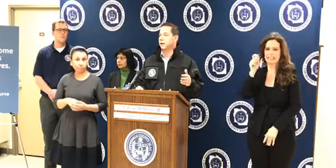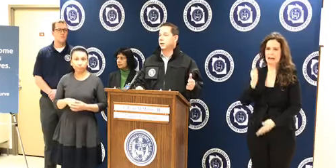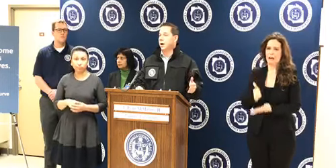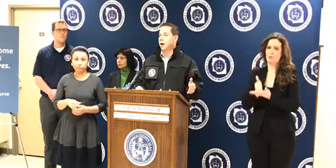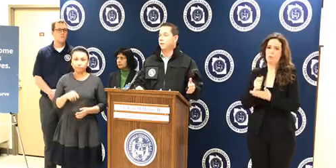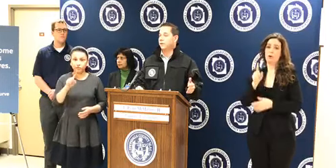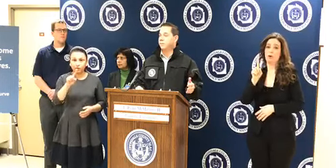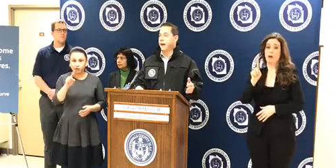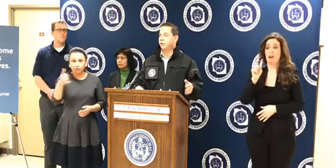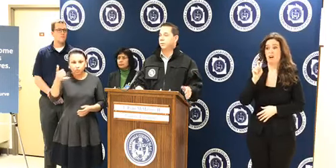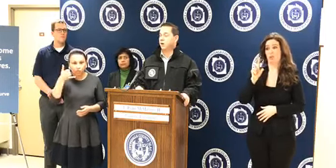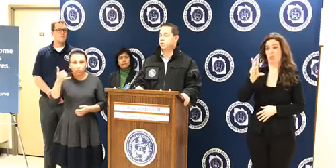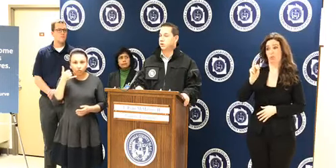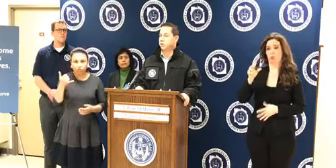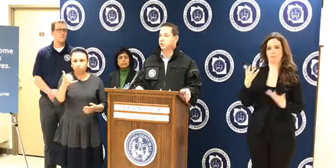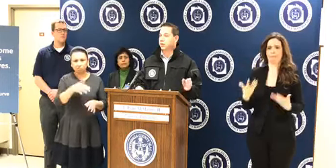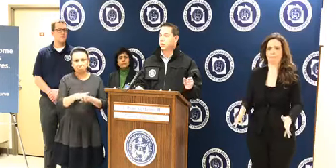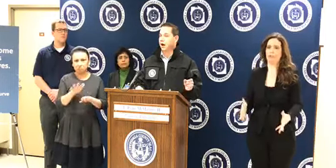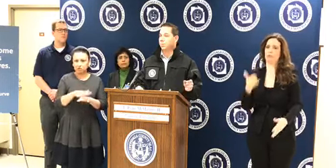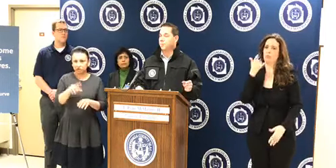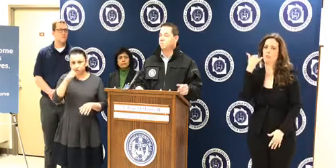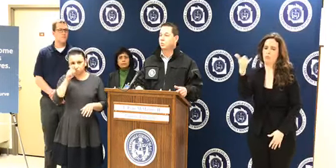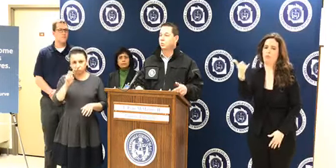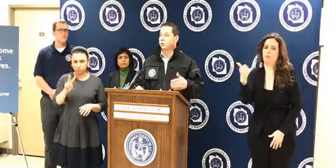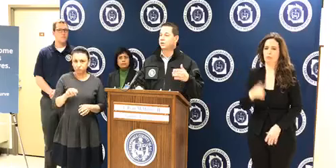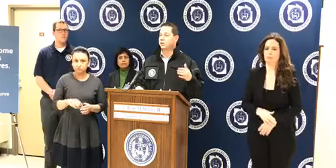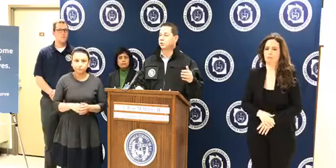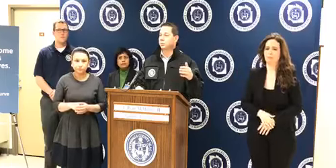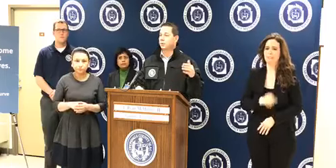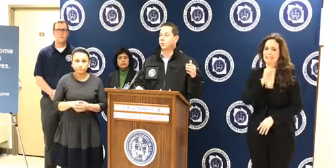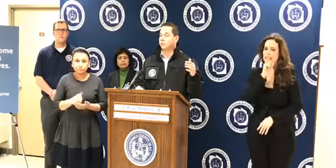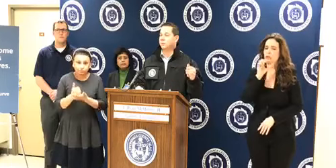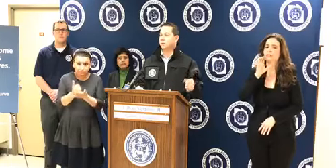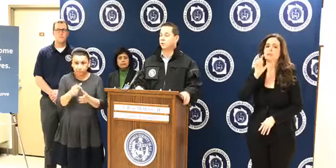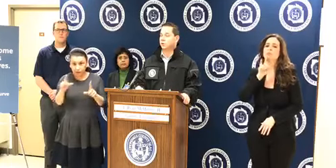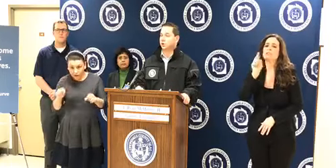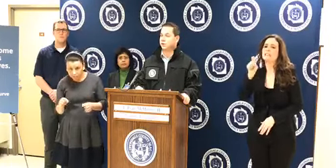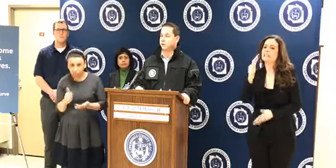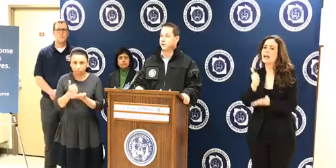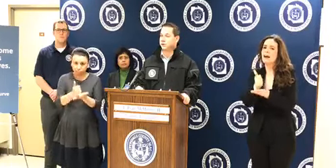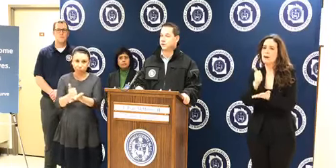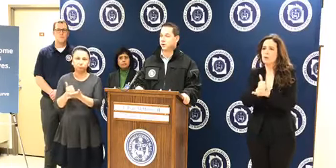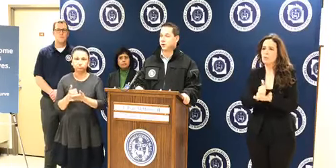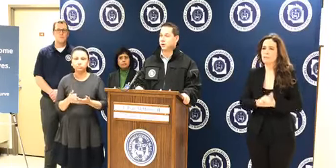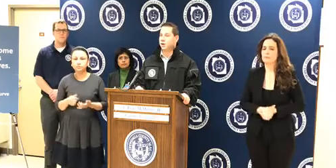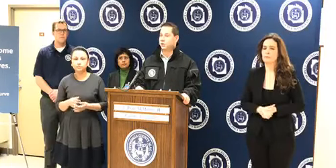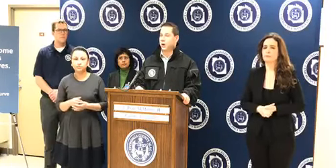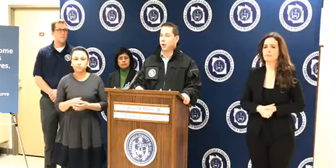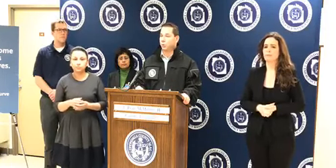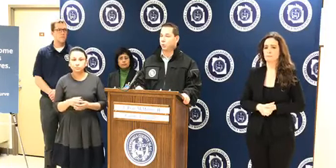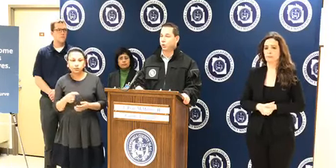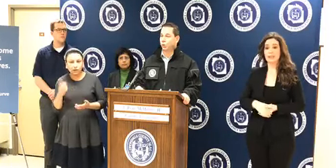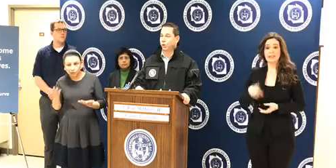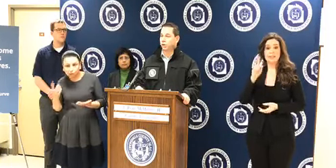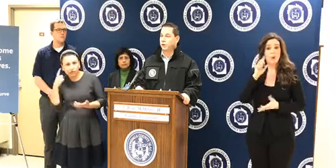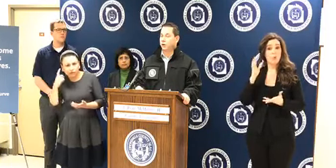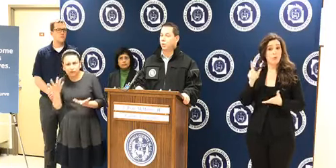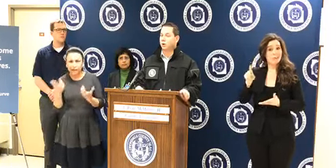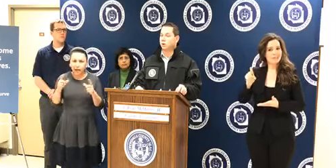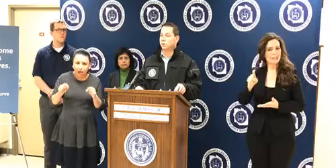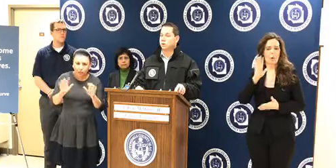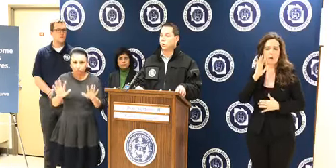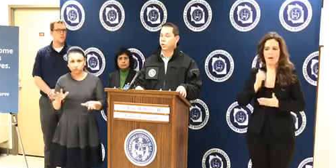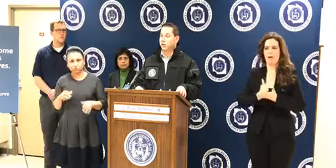get feedback from our seniors who need help, we will continue to build up the infrastructure necessary to help you